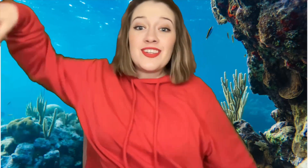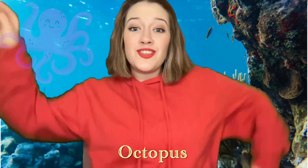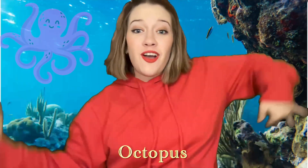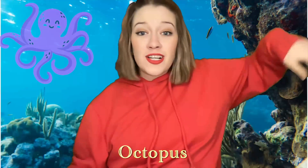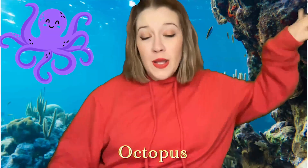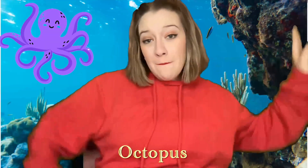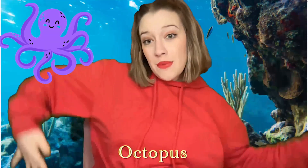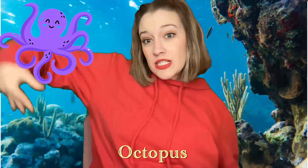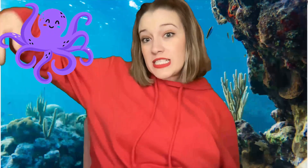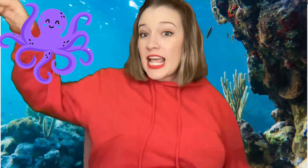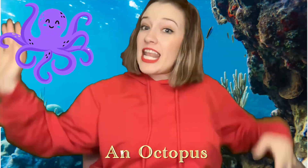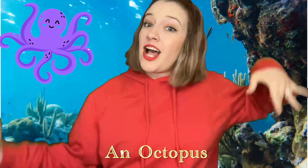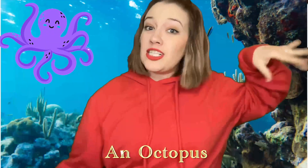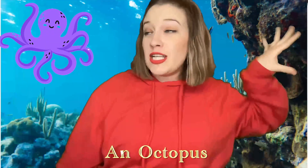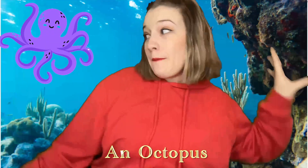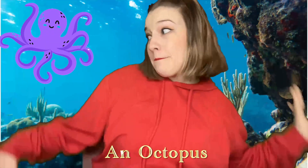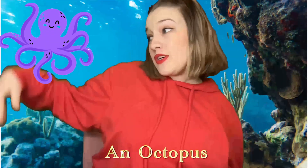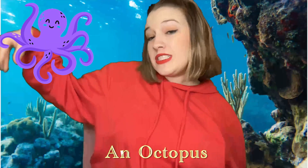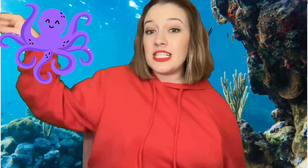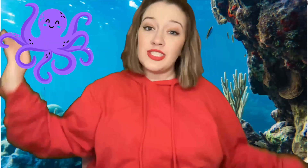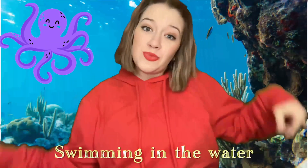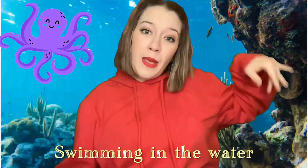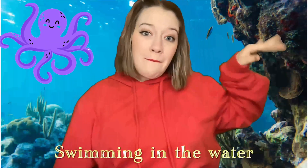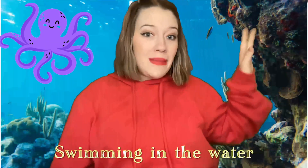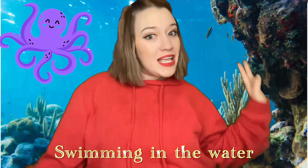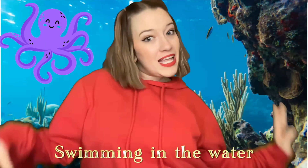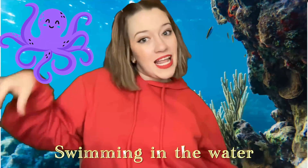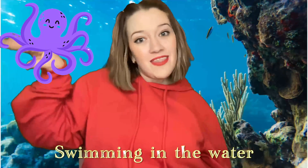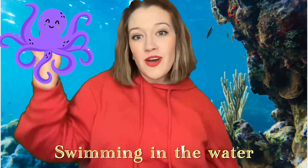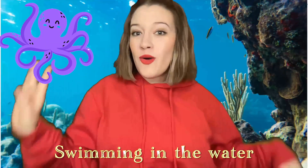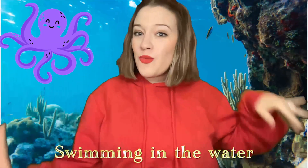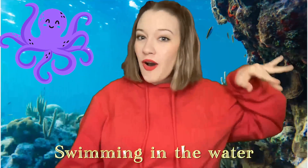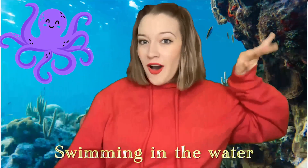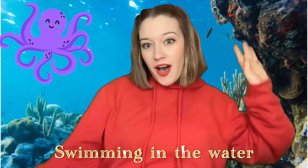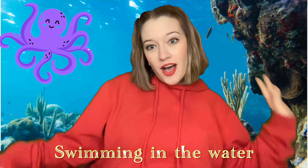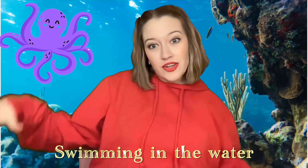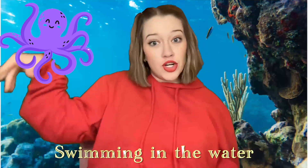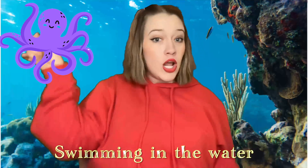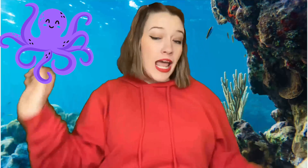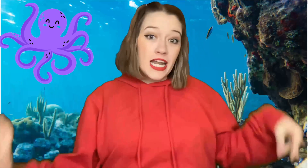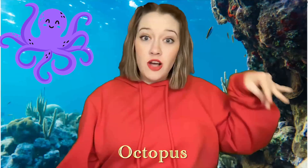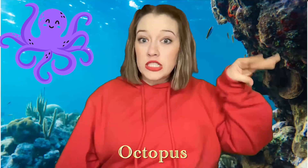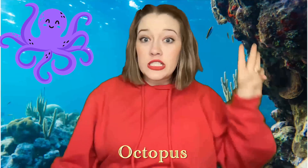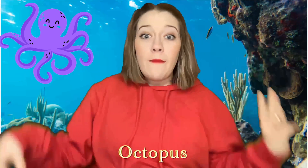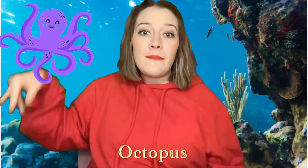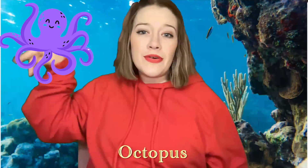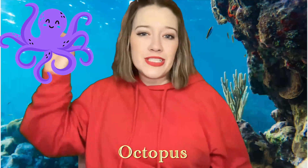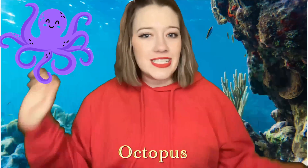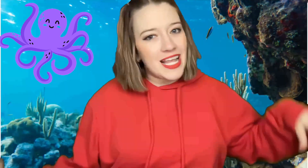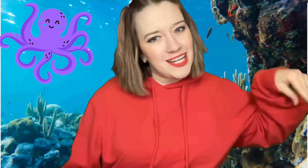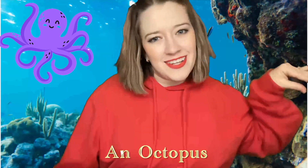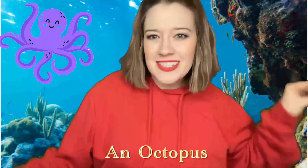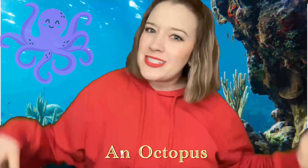octopus, octopus, swimming in the water. Octopus, octopus,